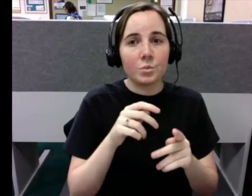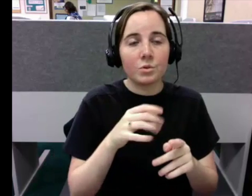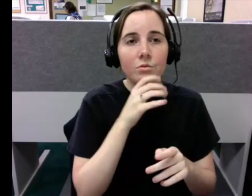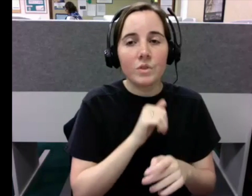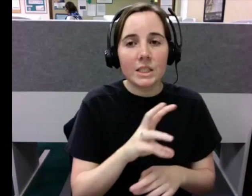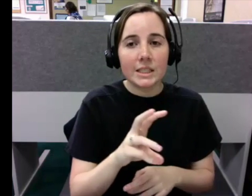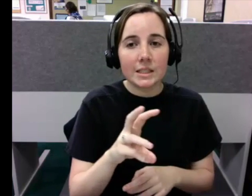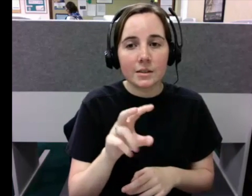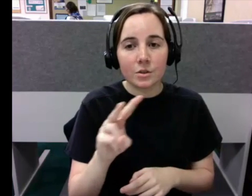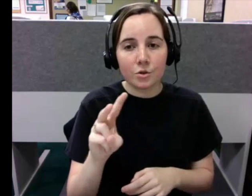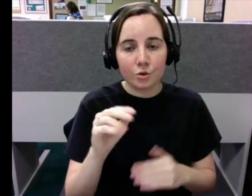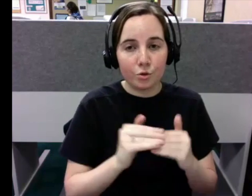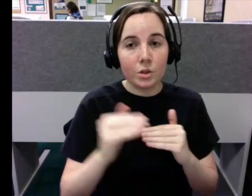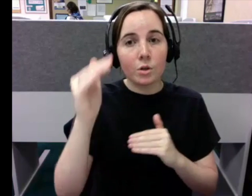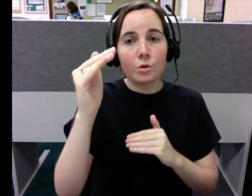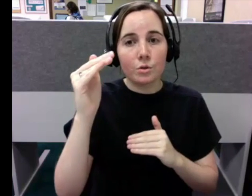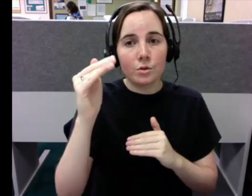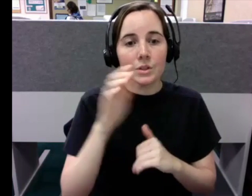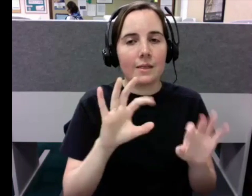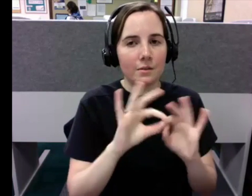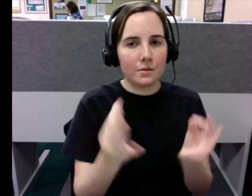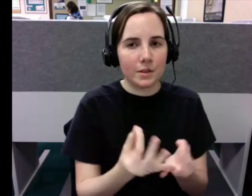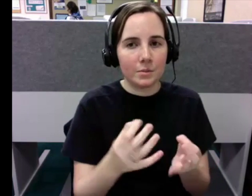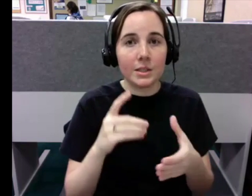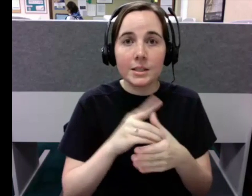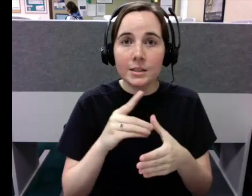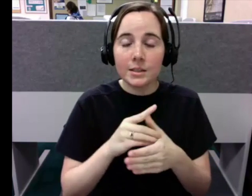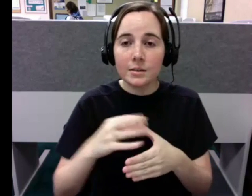Disability benefits go to people with disabilities and their families.